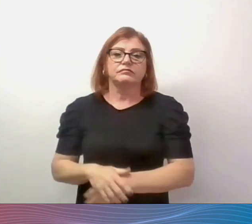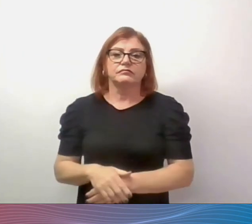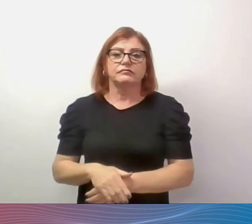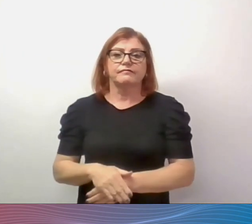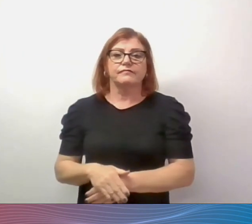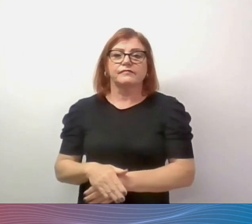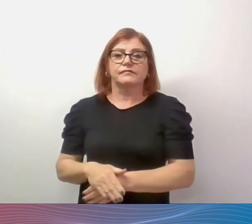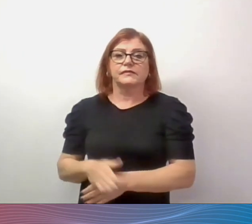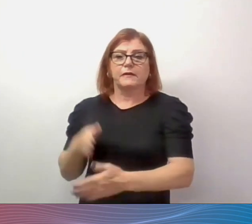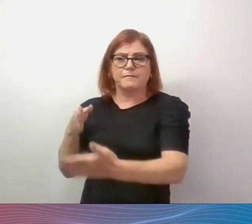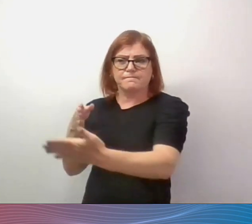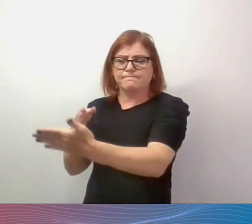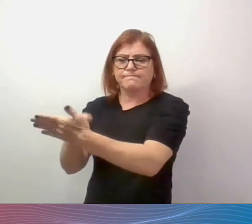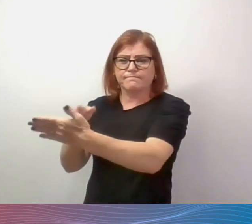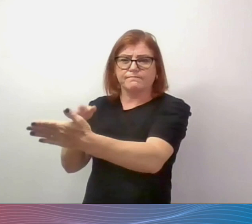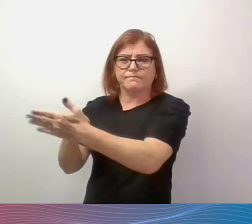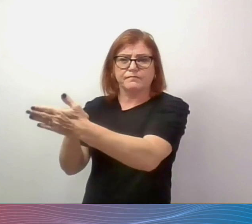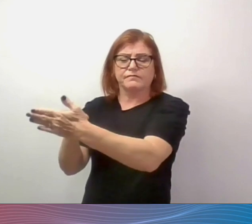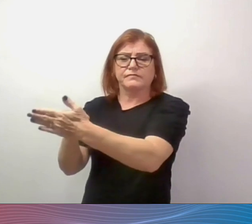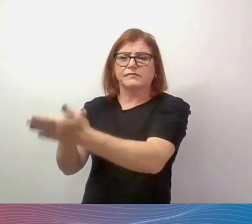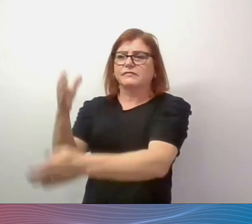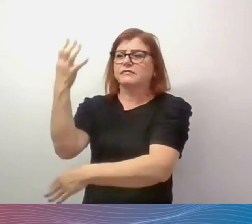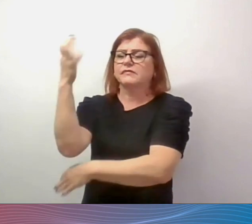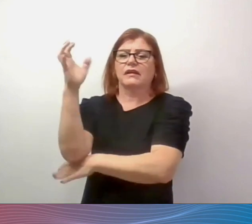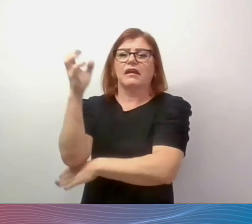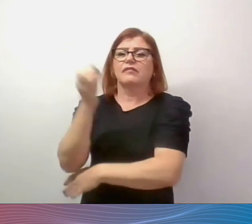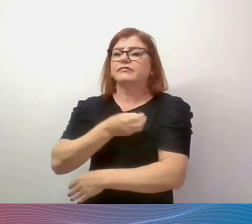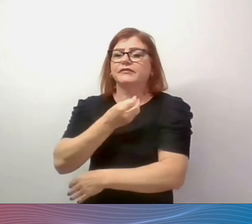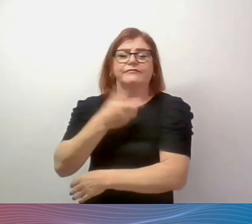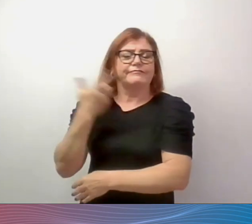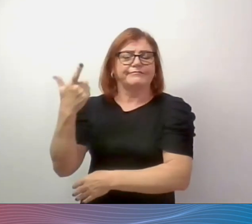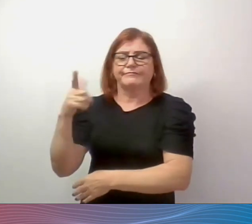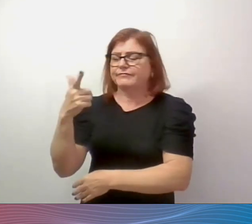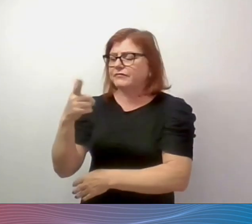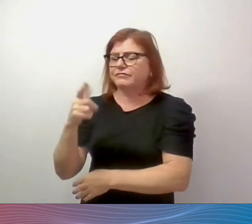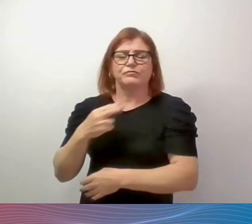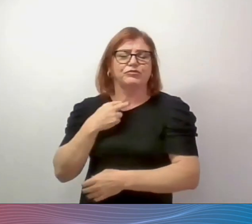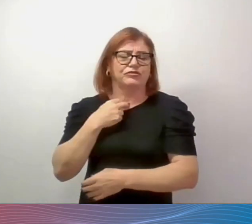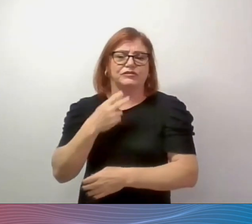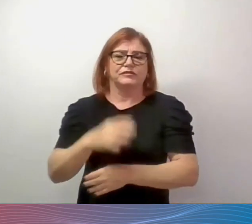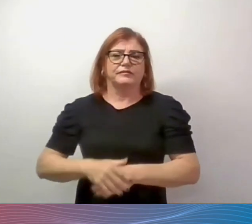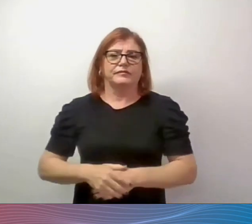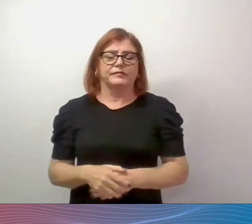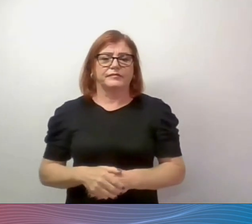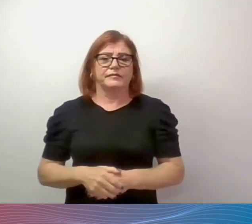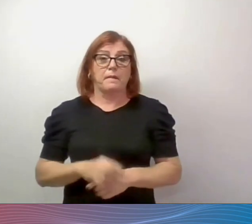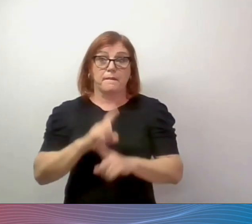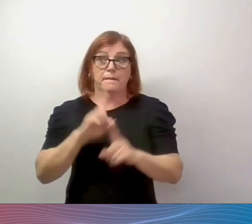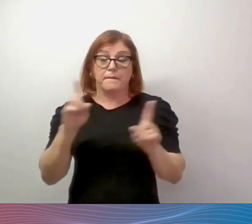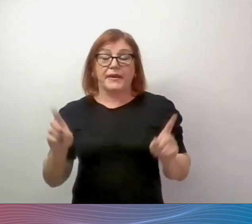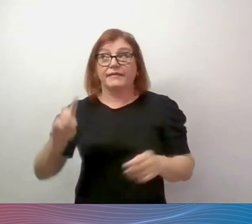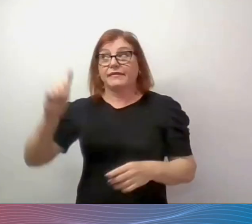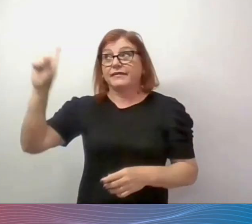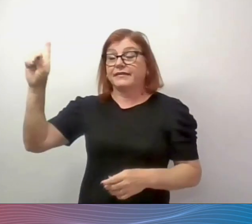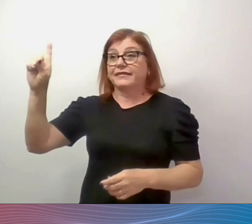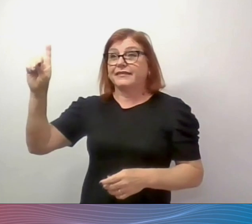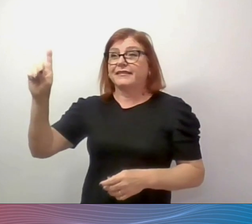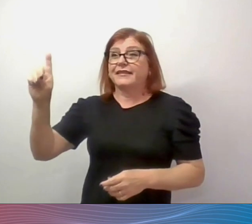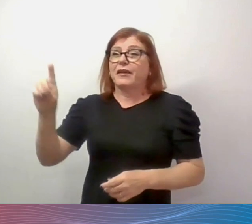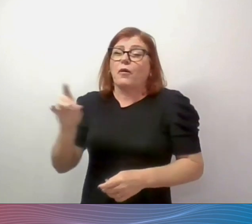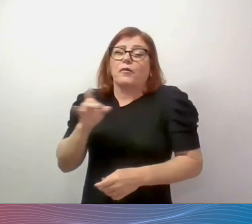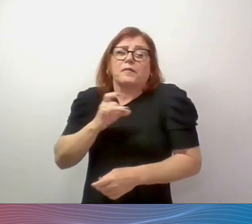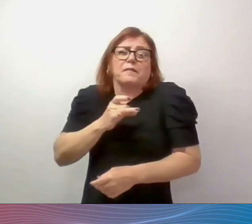da vida. Having no right to the tree of life. Mas Deus sendo rico em misericórdia. But God being rich in mercy.